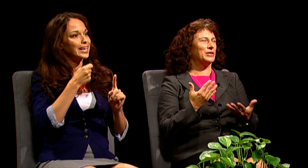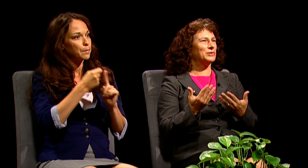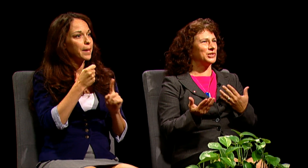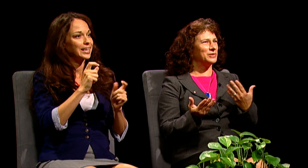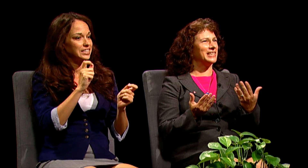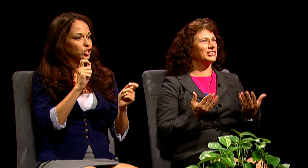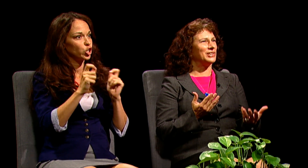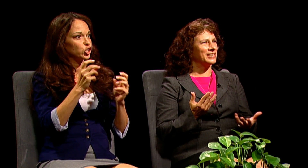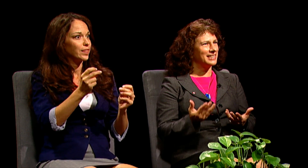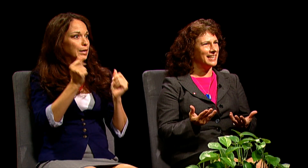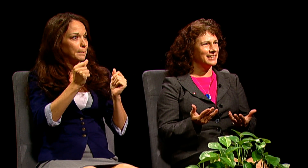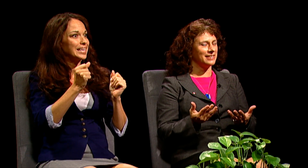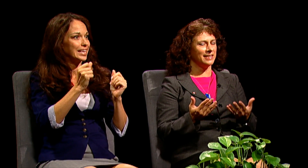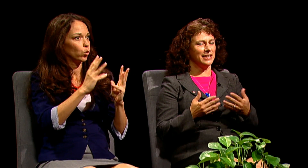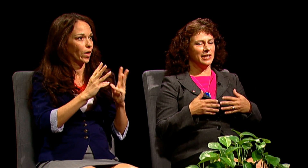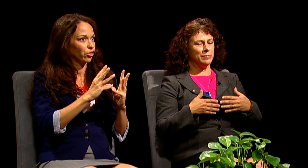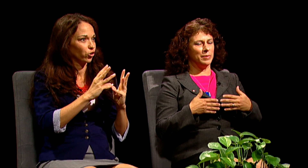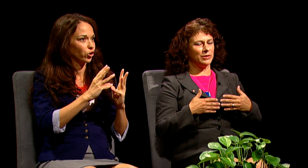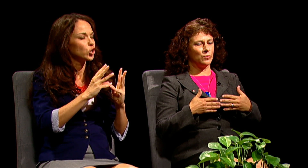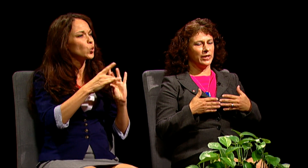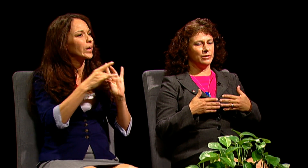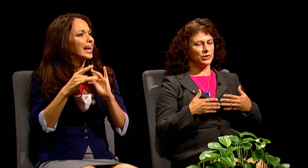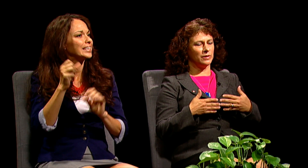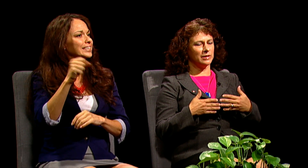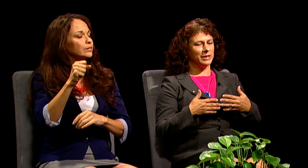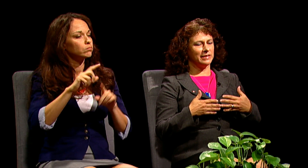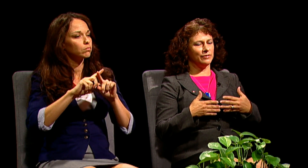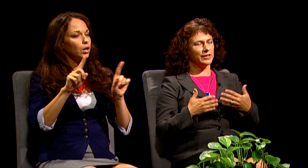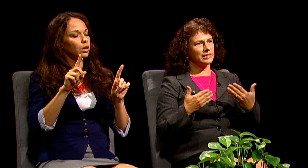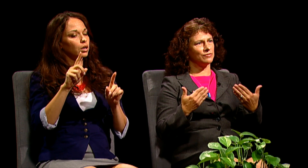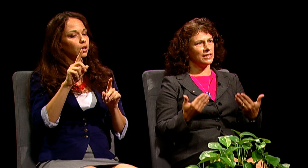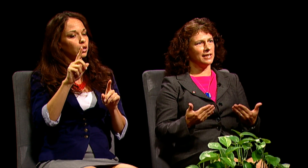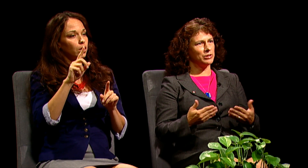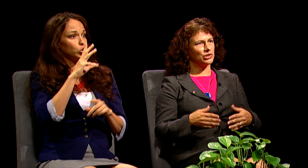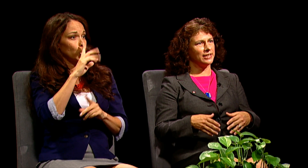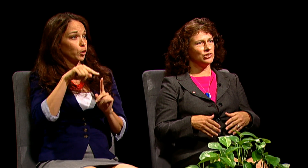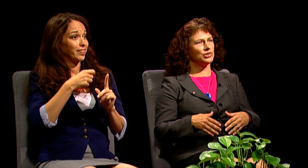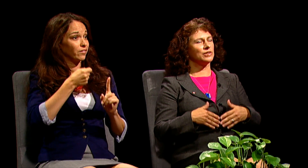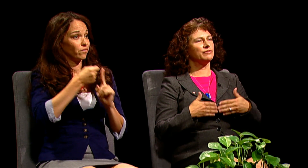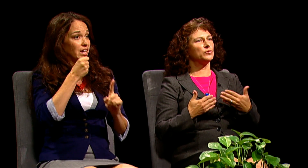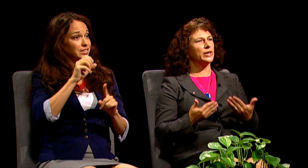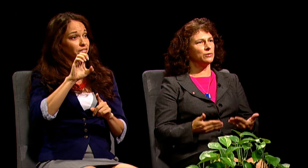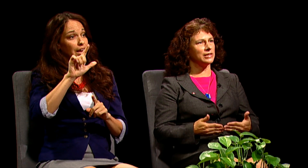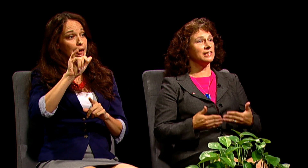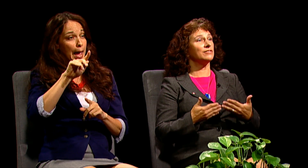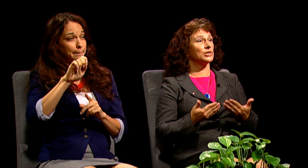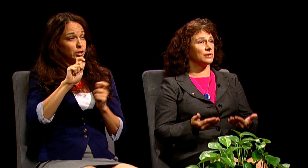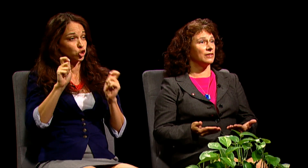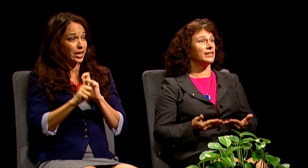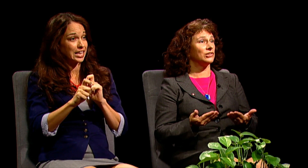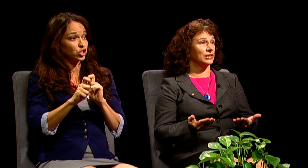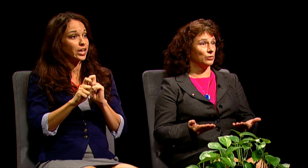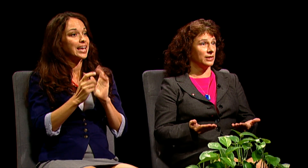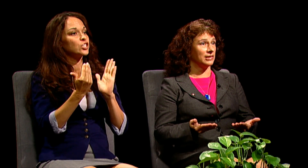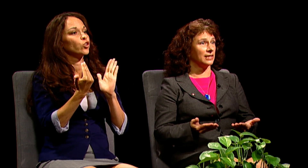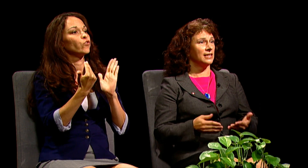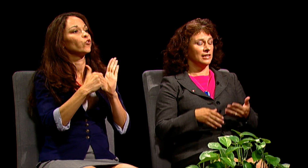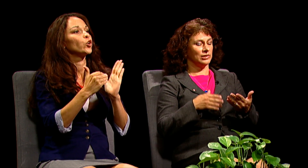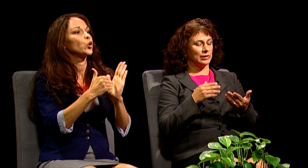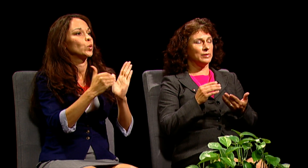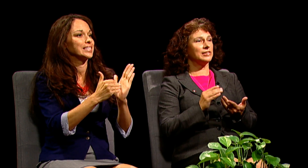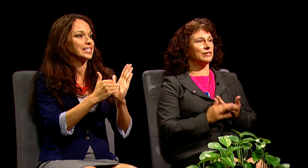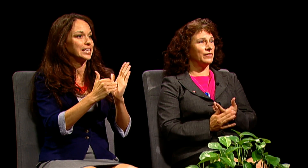And so those two things are connected. But when you talk about the effects of climate change, it's the frequency of certain events